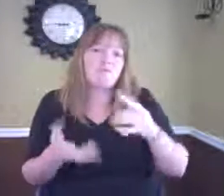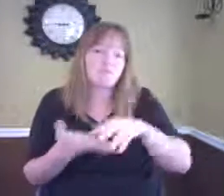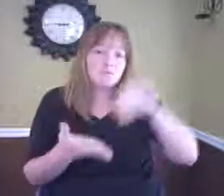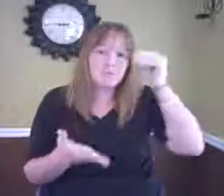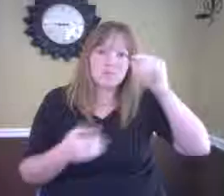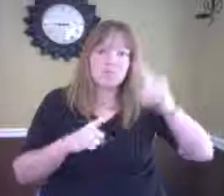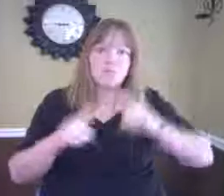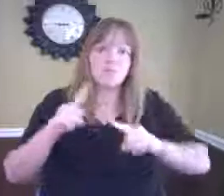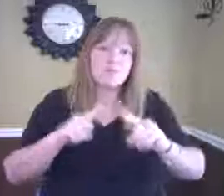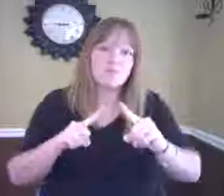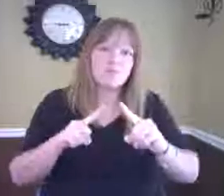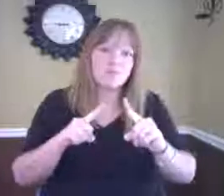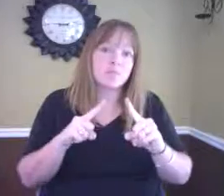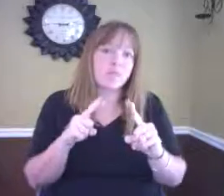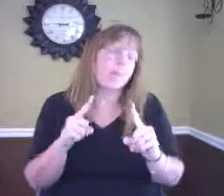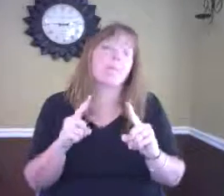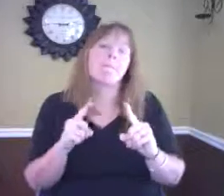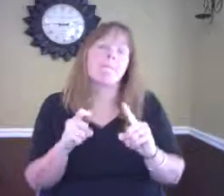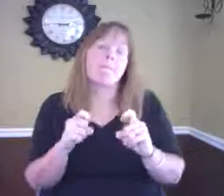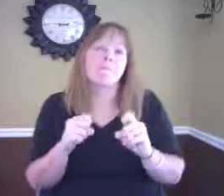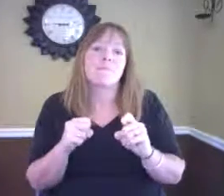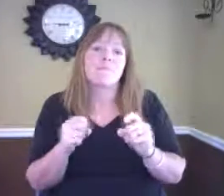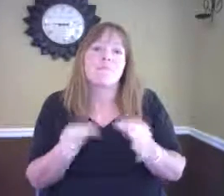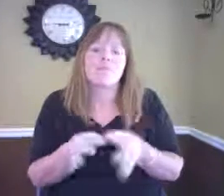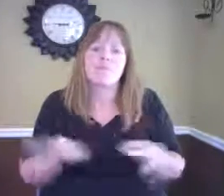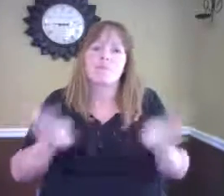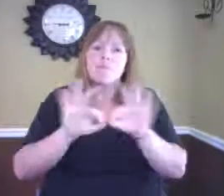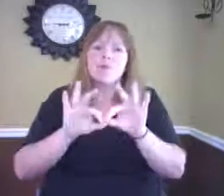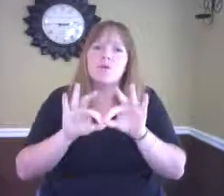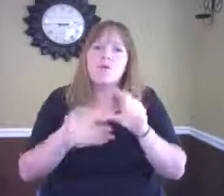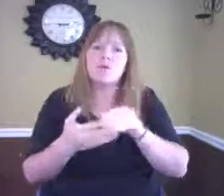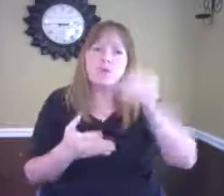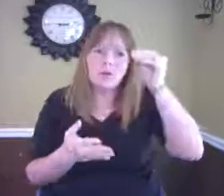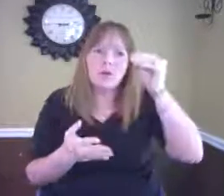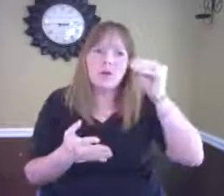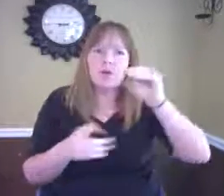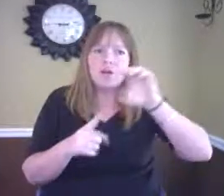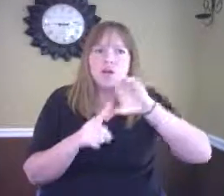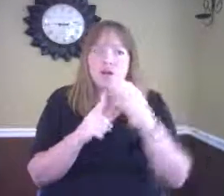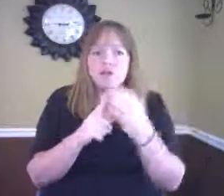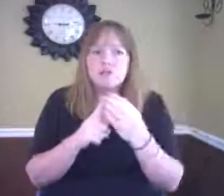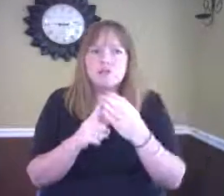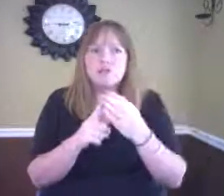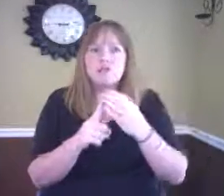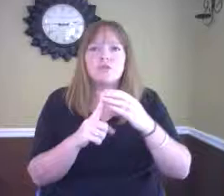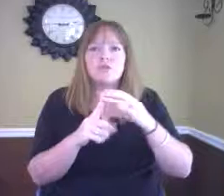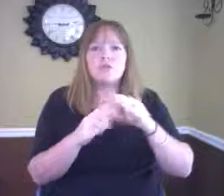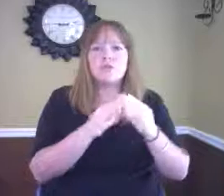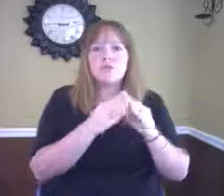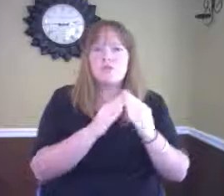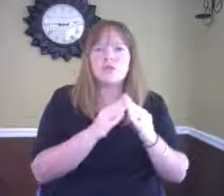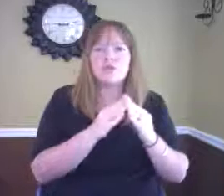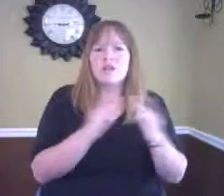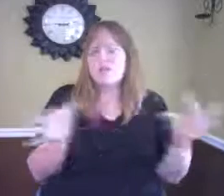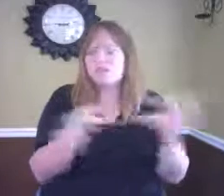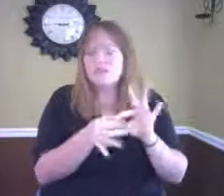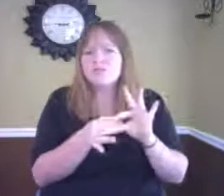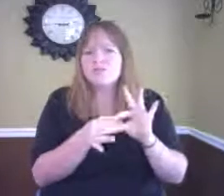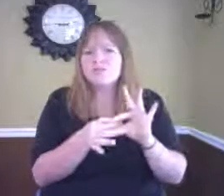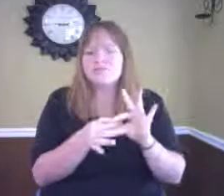or to sign, it's very important to learn about the culture behind it and the community behind it. So I'll be